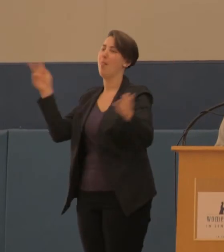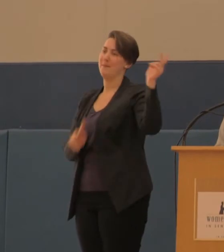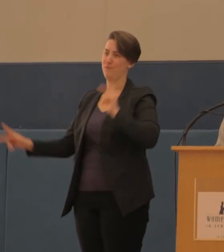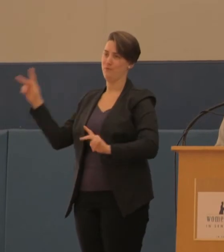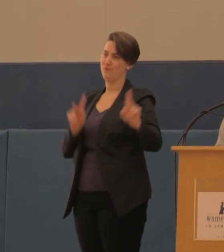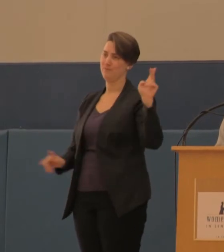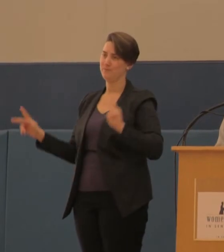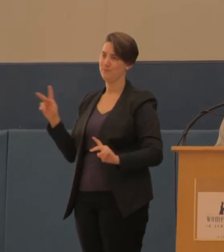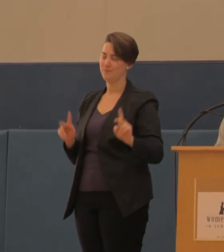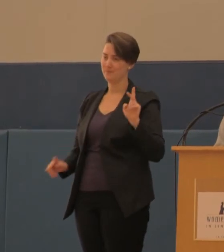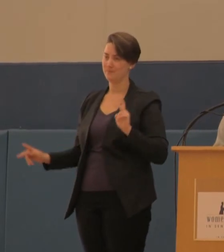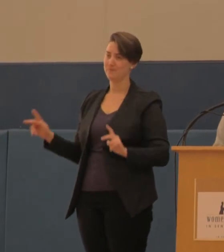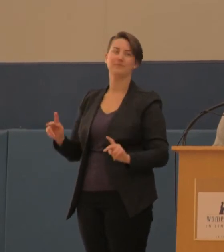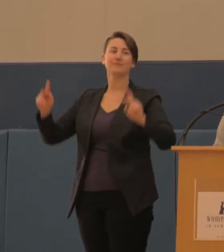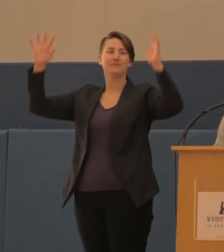people.